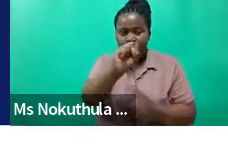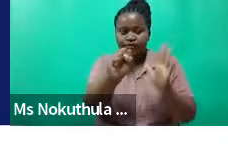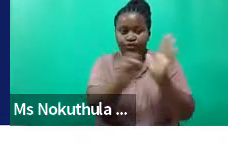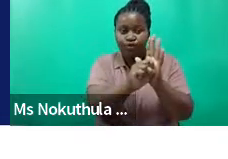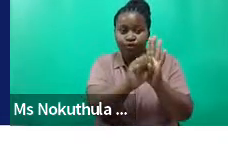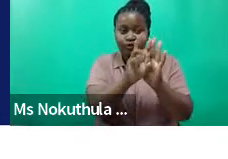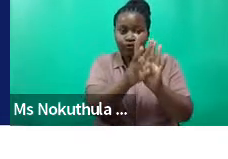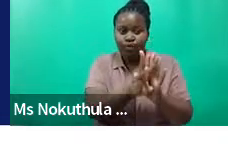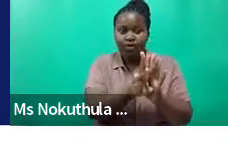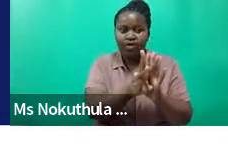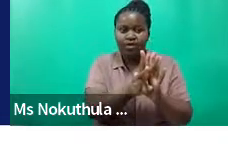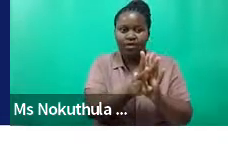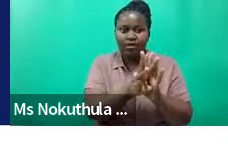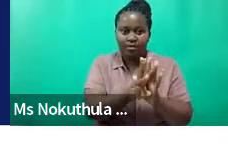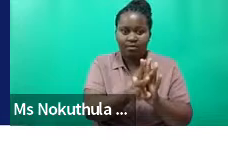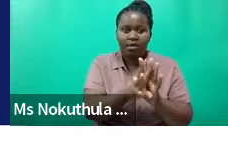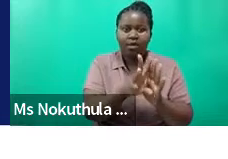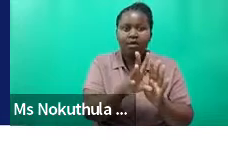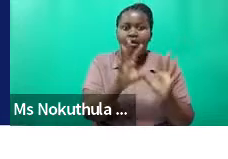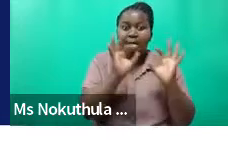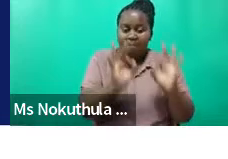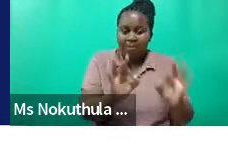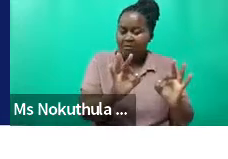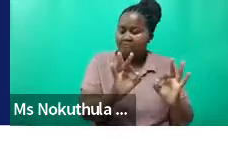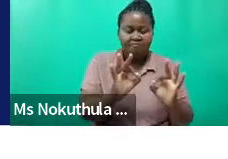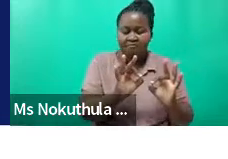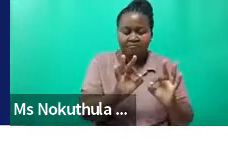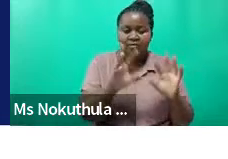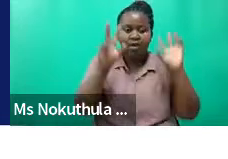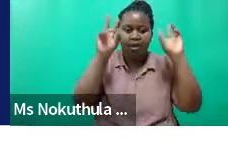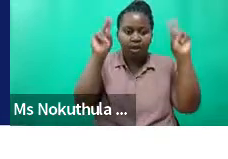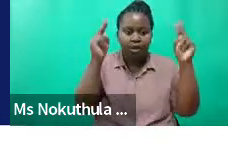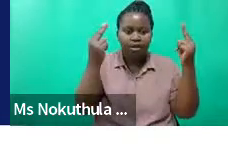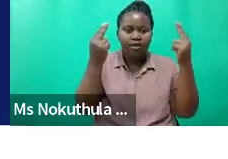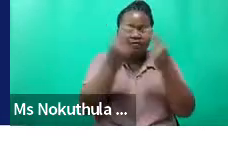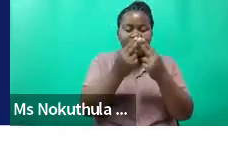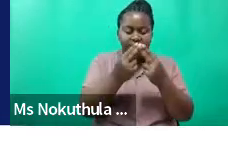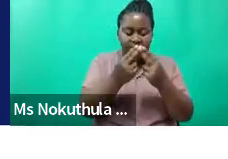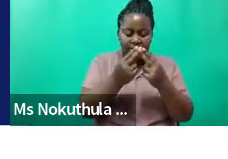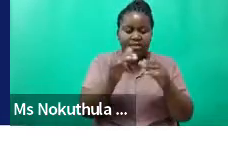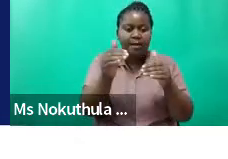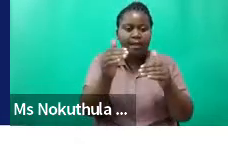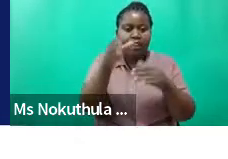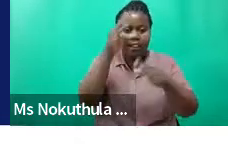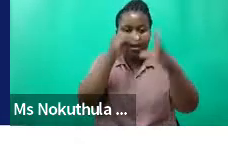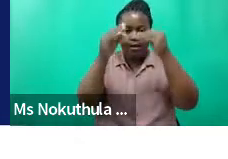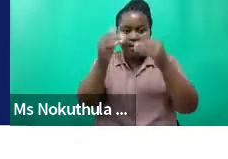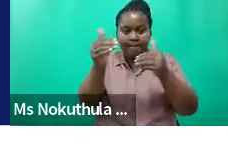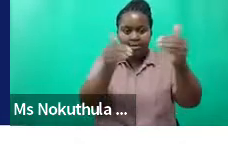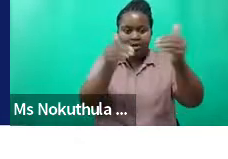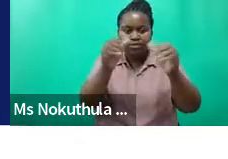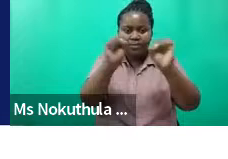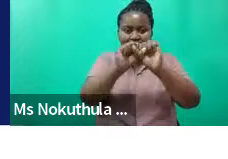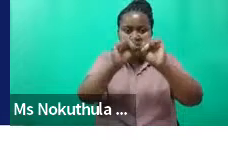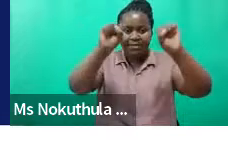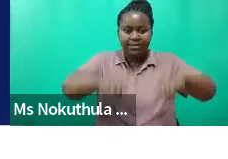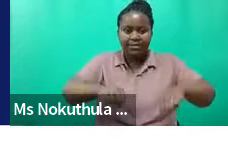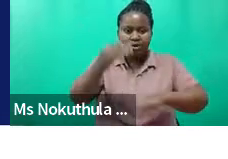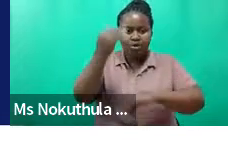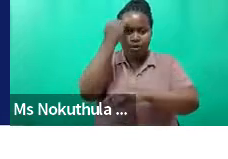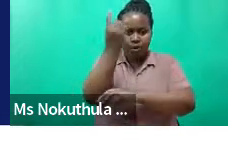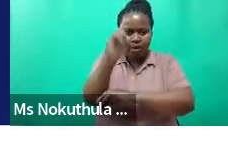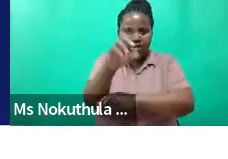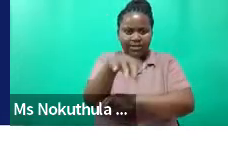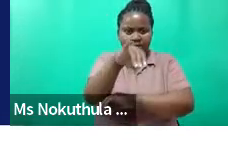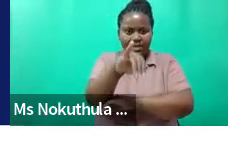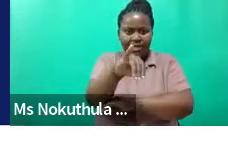not compatible with the university's learning management system known as ICAMVA.